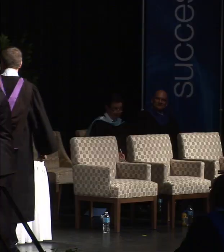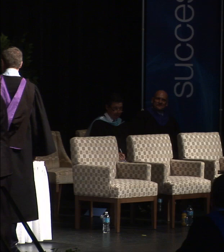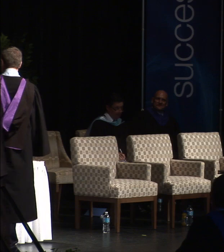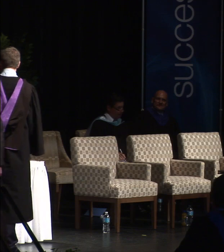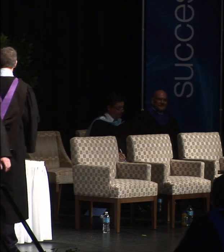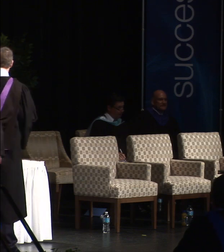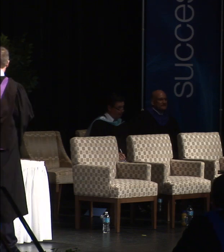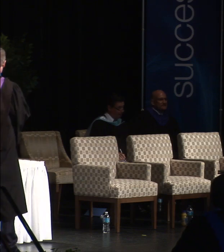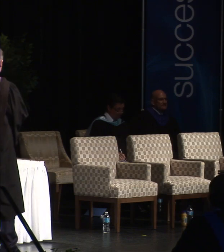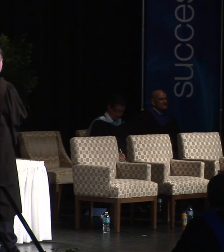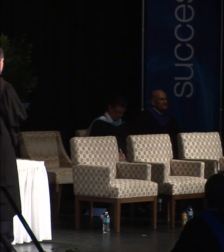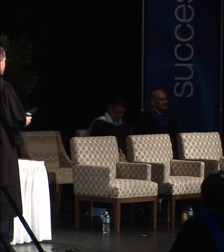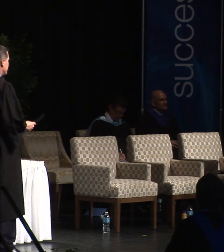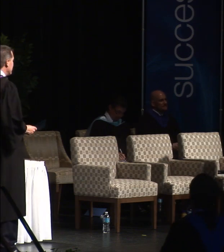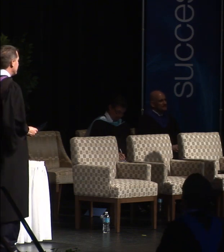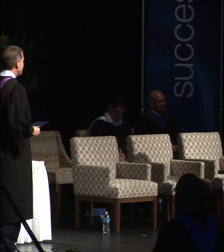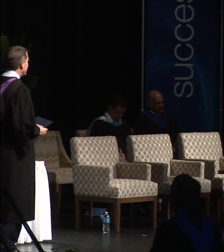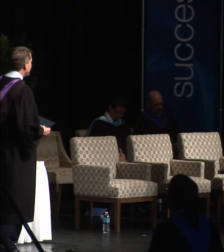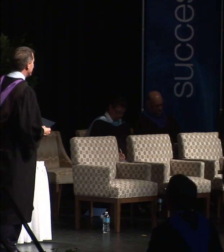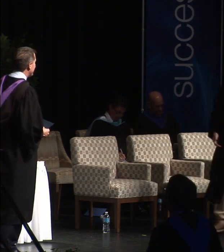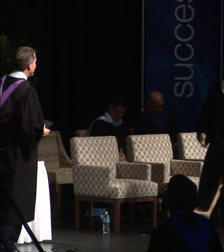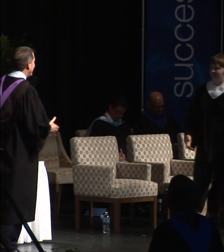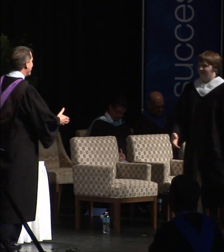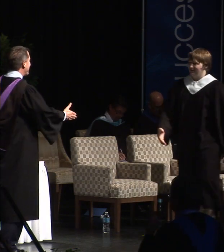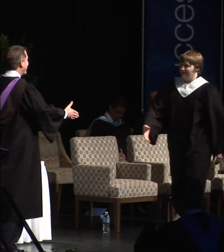Evan Kennedy.